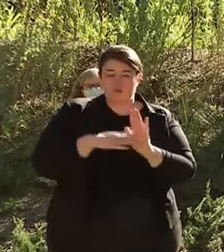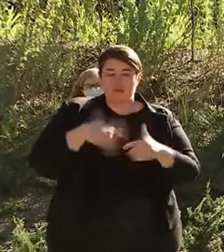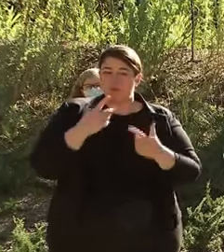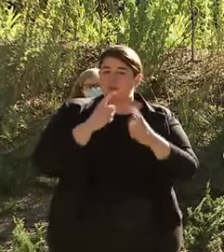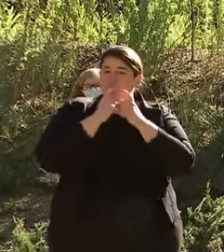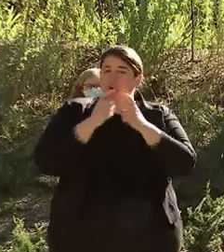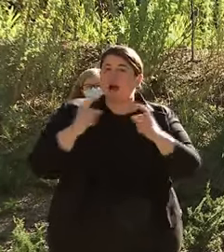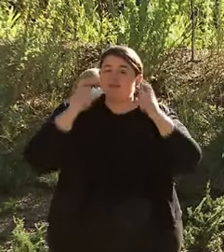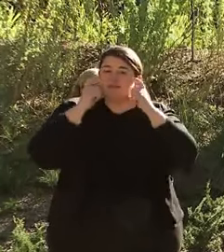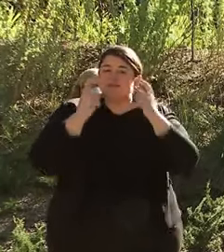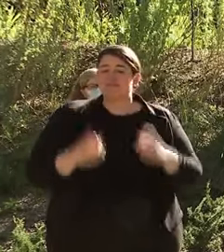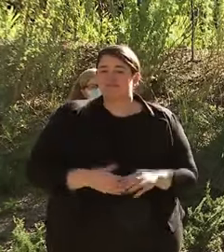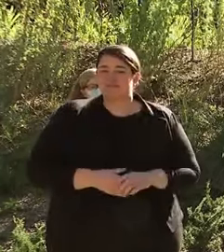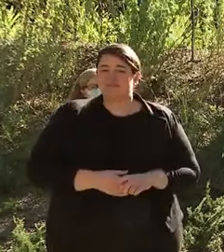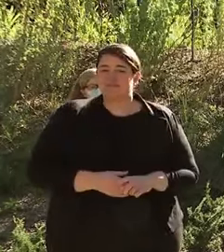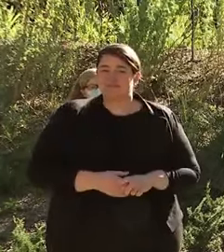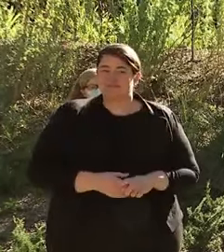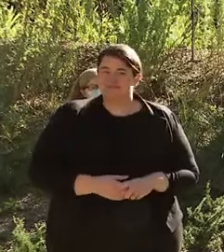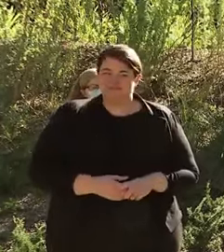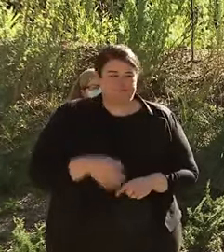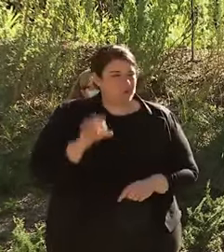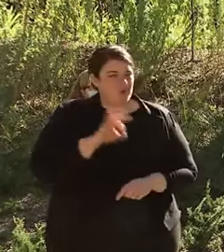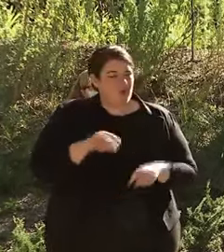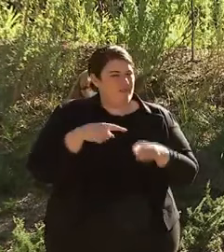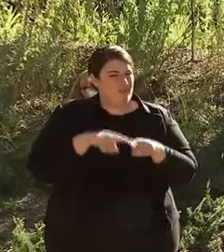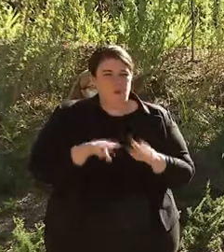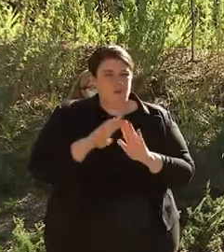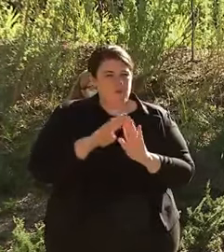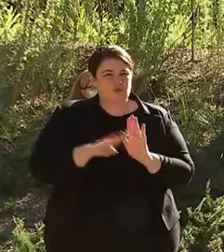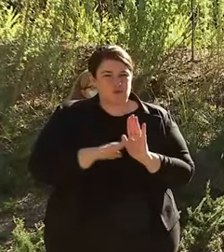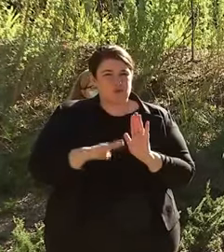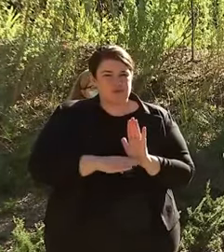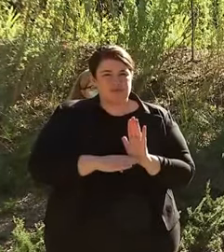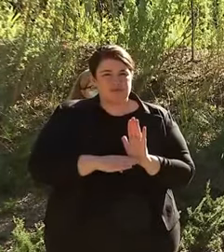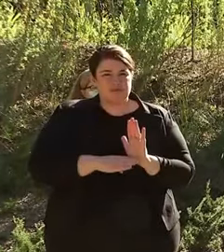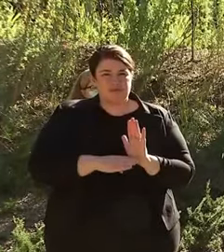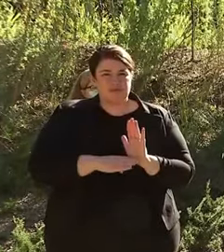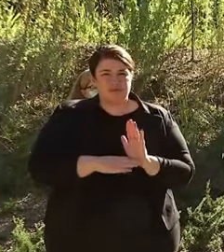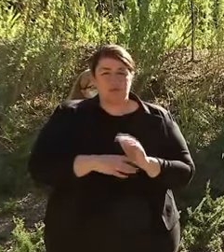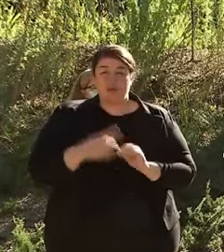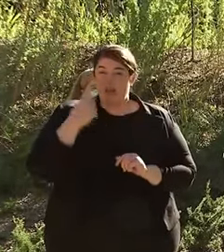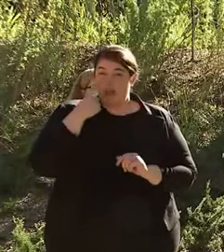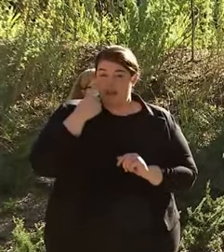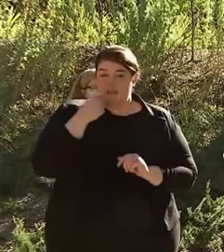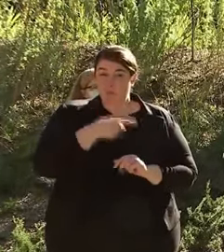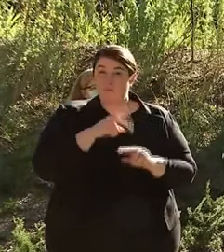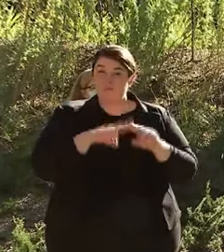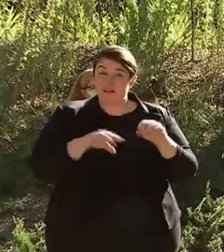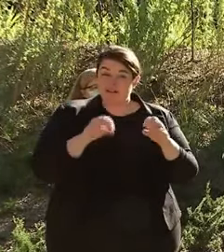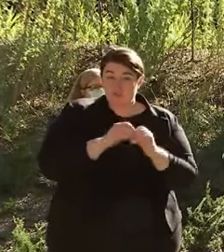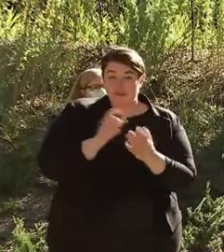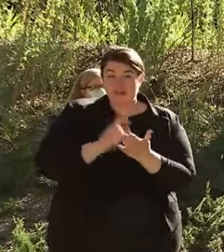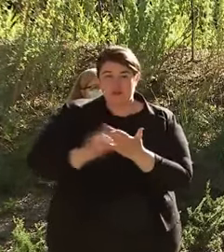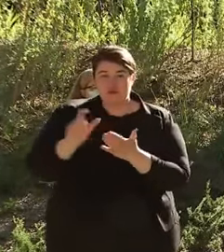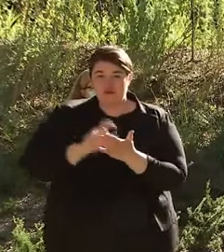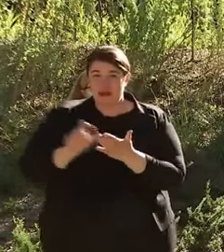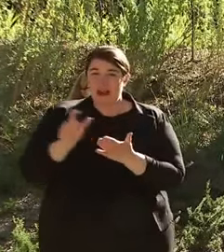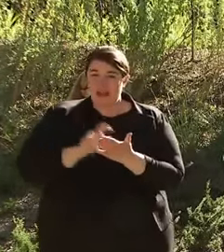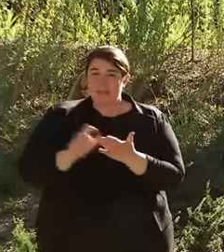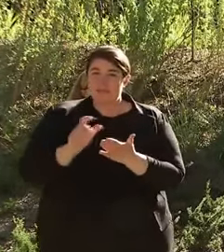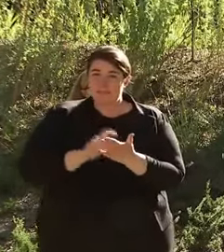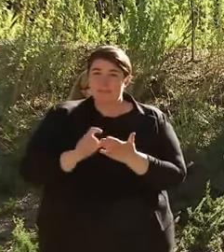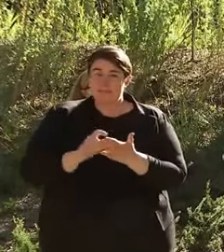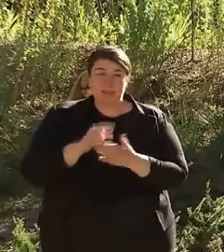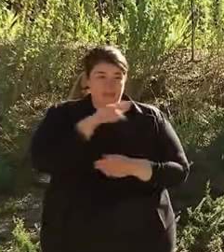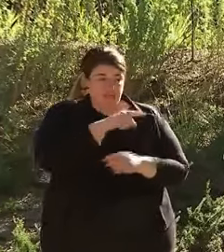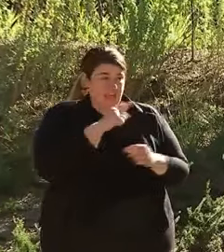mask. It is clearly irresponsible. The community, when you look at social media, were certainly against that